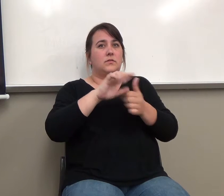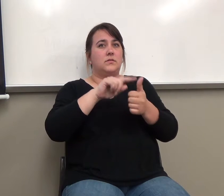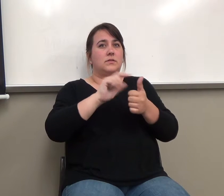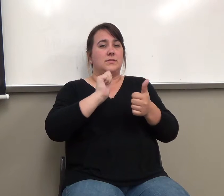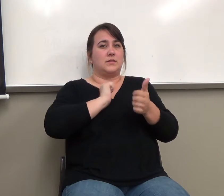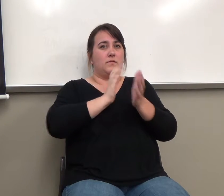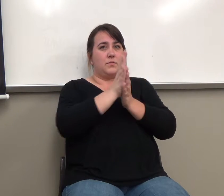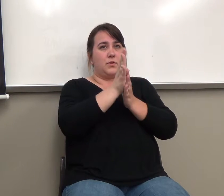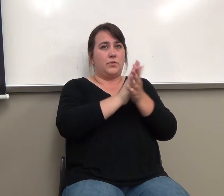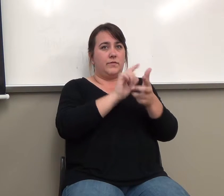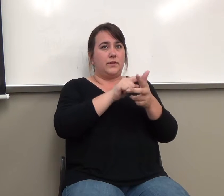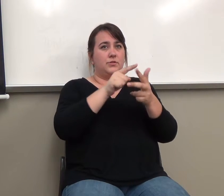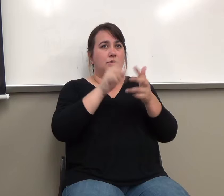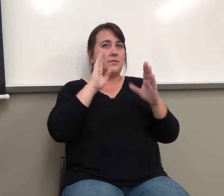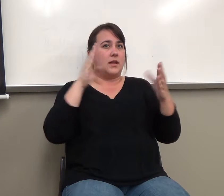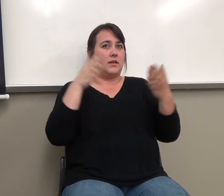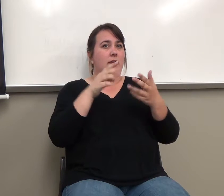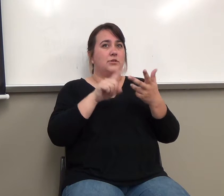self-motivation, dedication, determination. Get what?